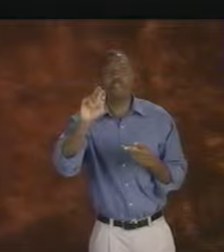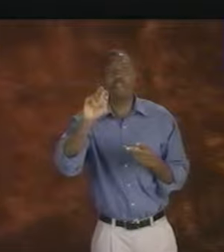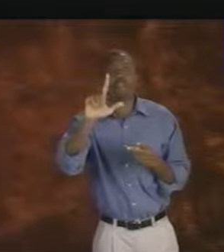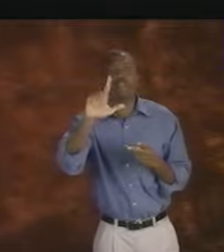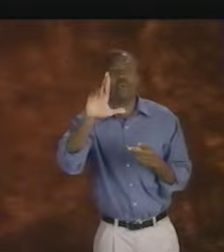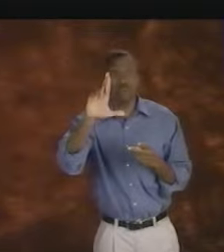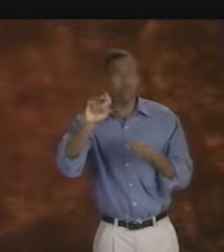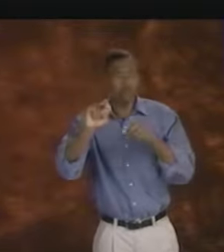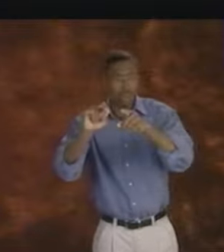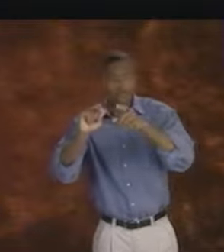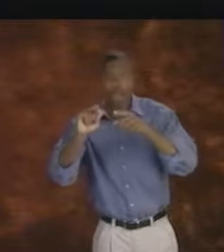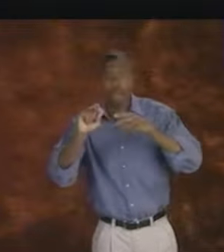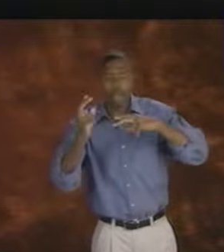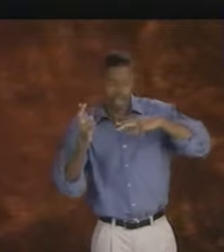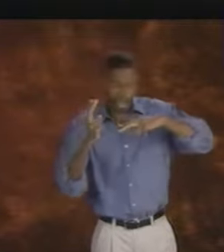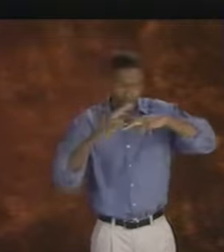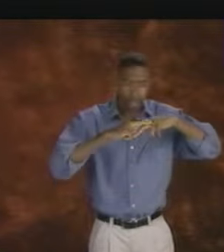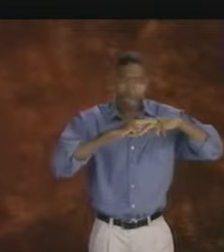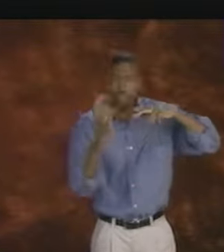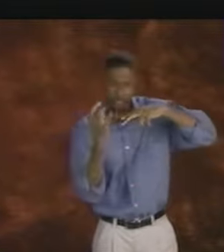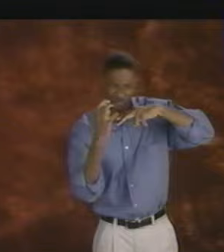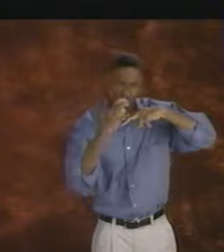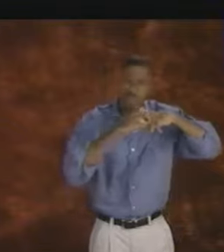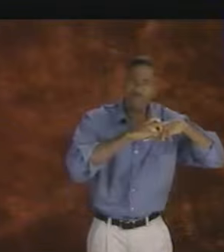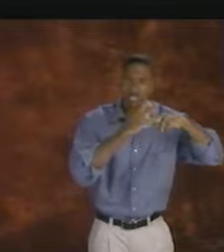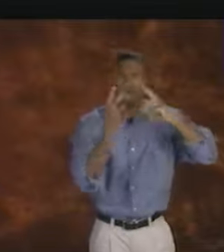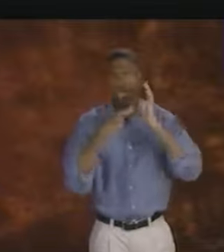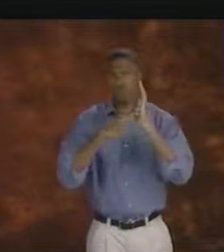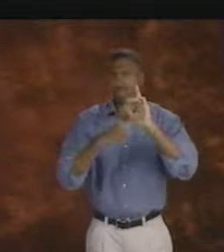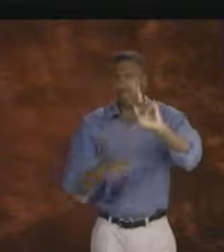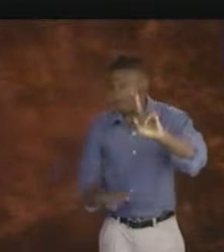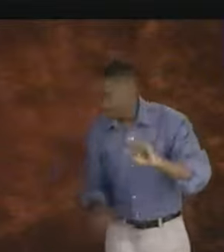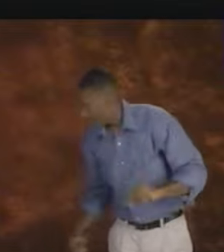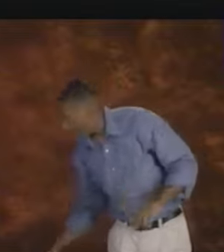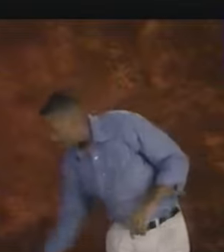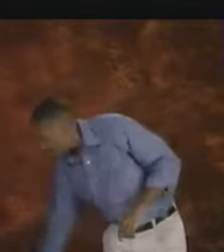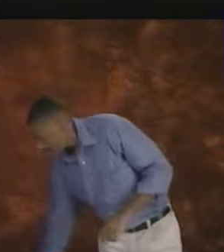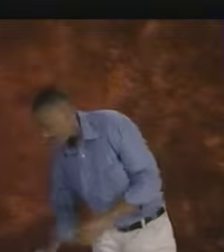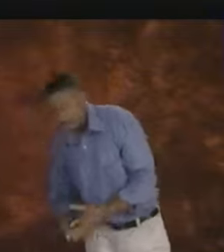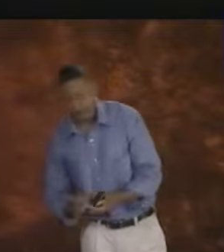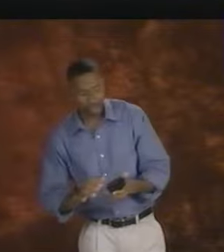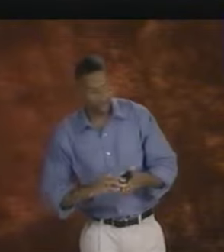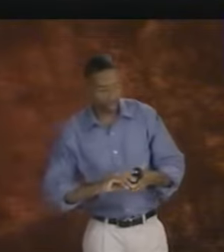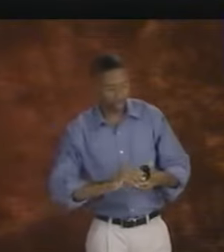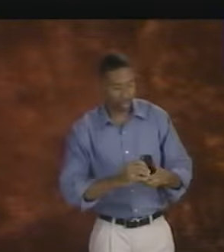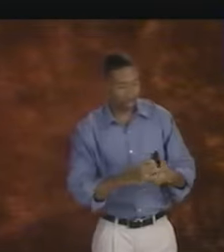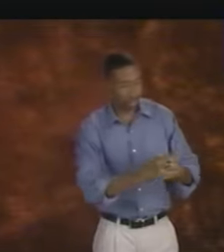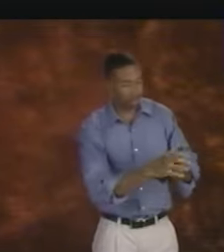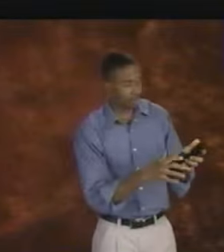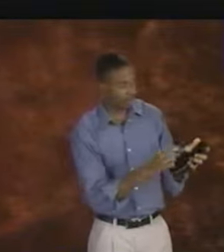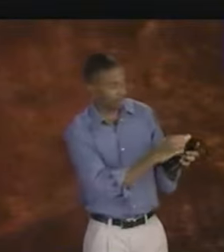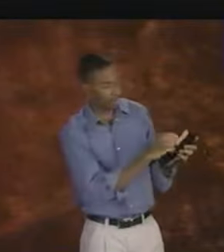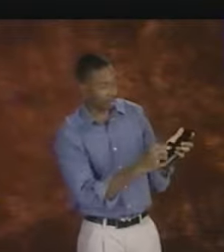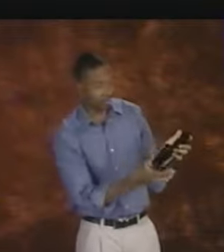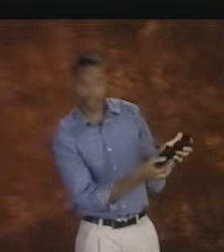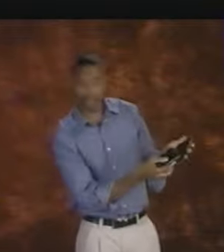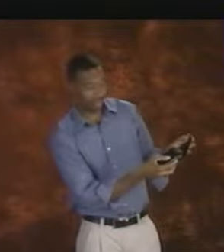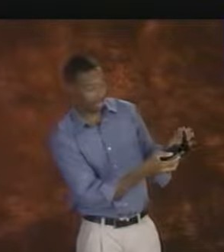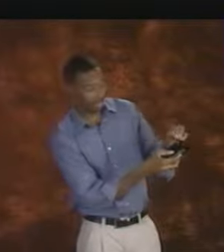and created the airplane. The Wright brothers are credited with inventing the first airplane. The other is Velcro. For